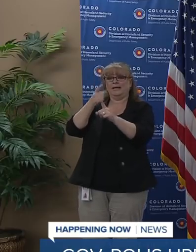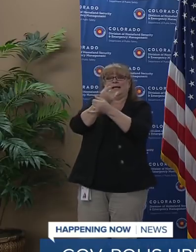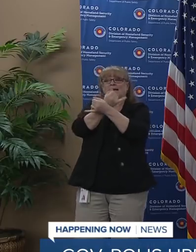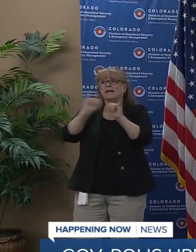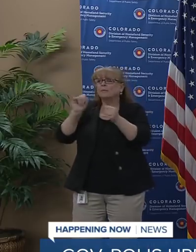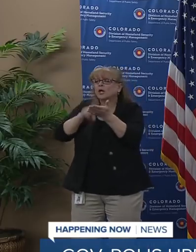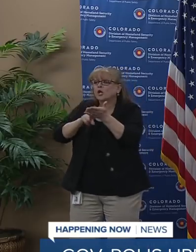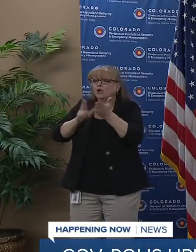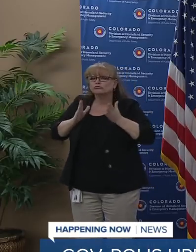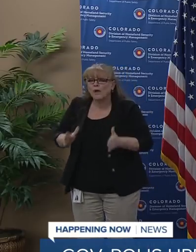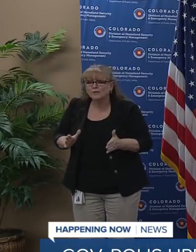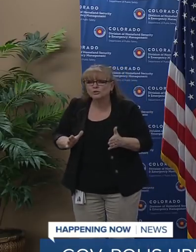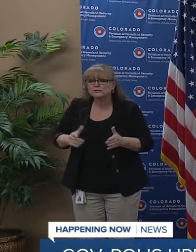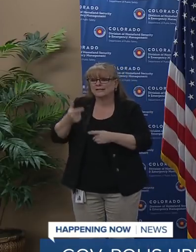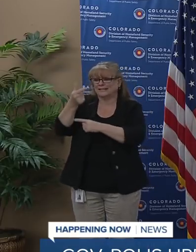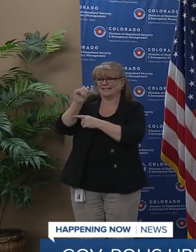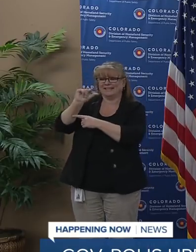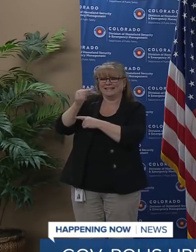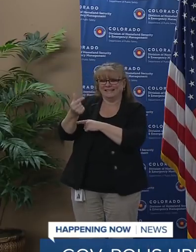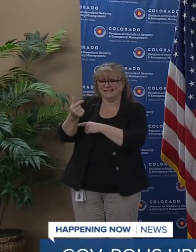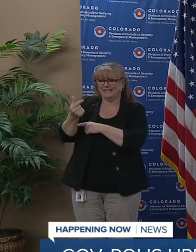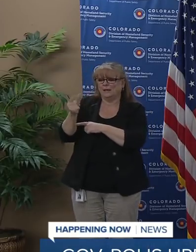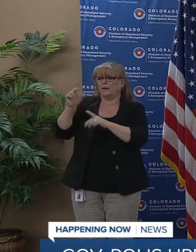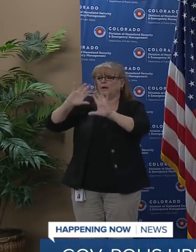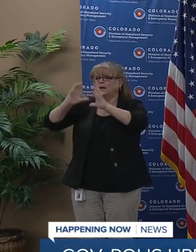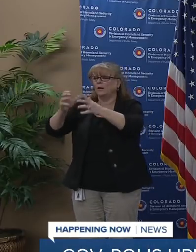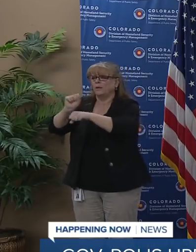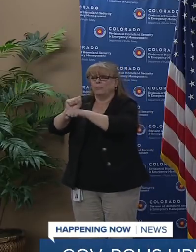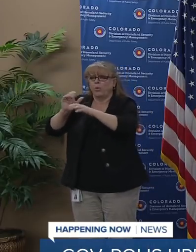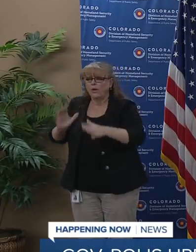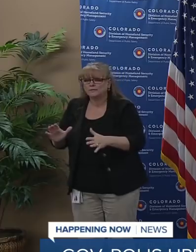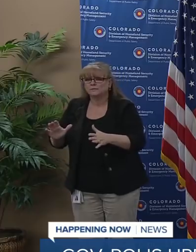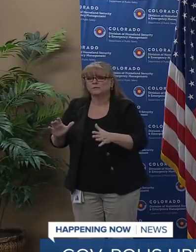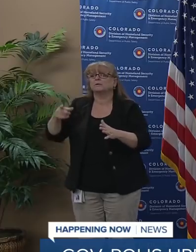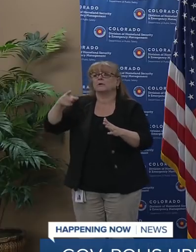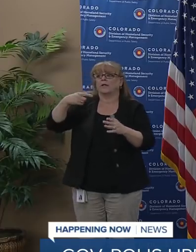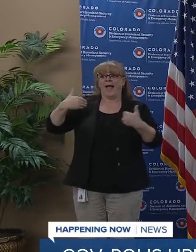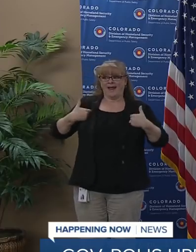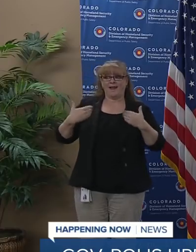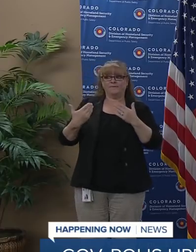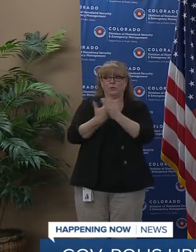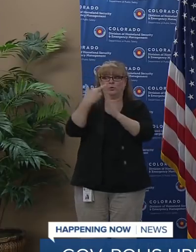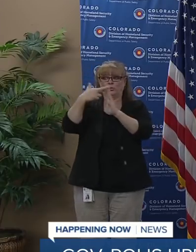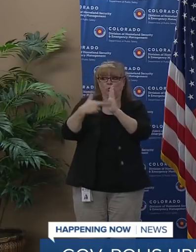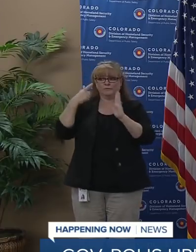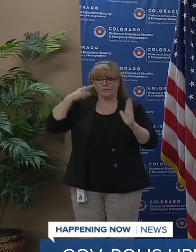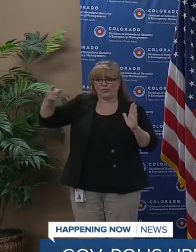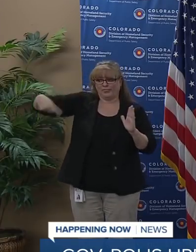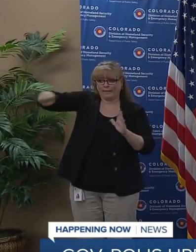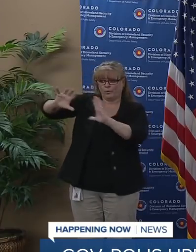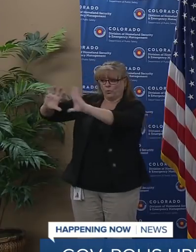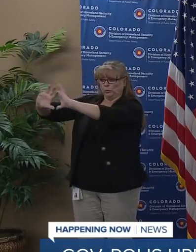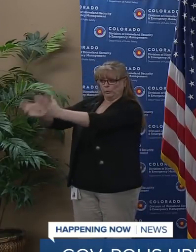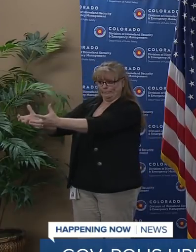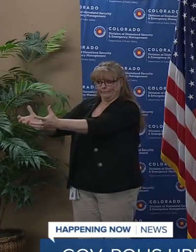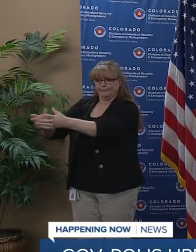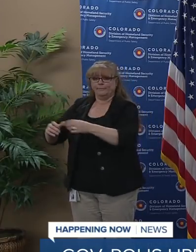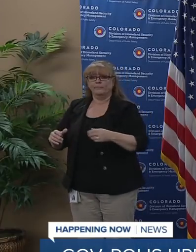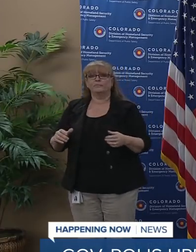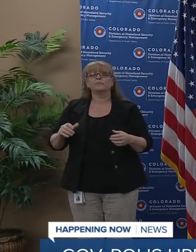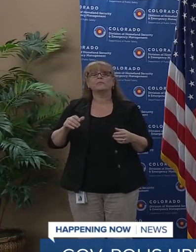Department of Labor and Deployment is really in the forefront of standing up a system to do that. Benefits would run for up to 9 months, depending on